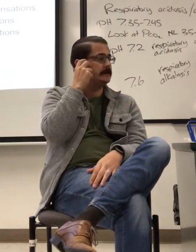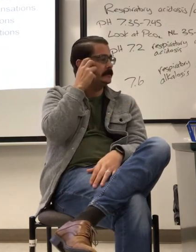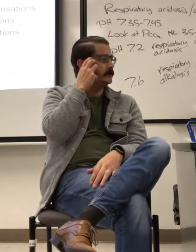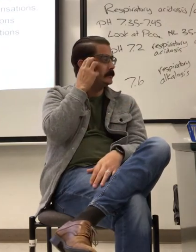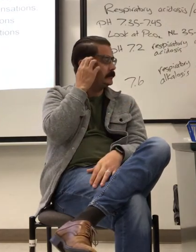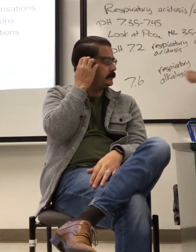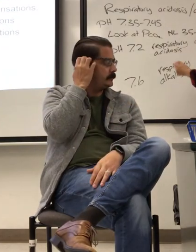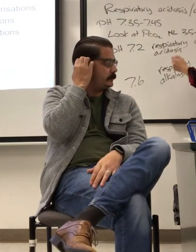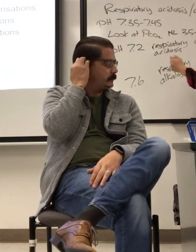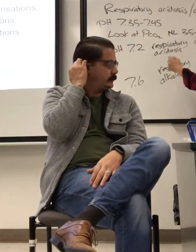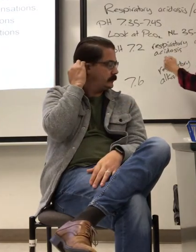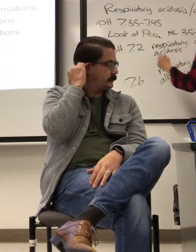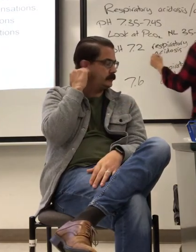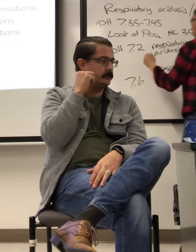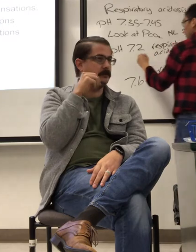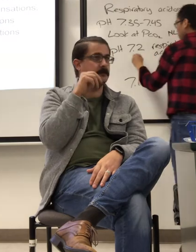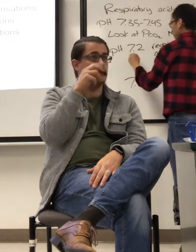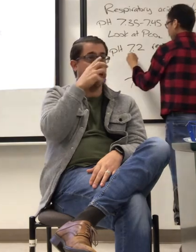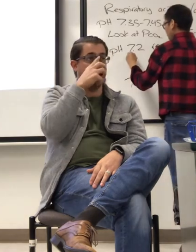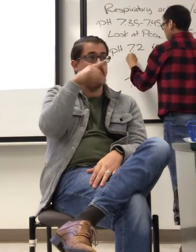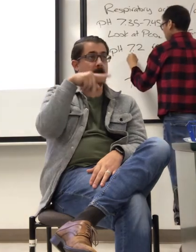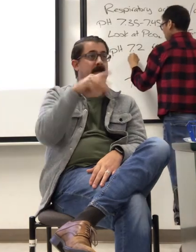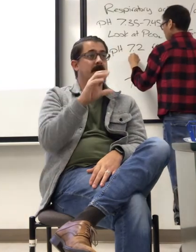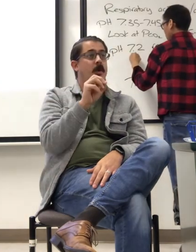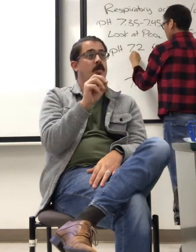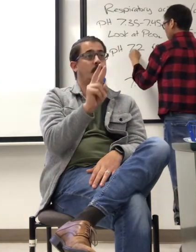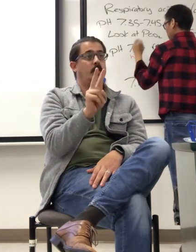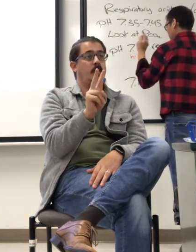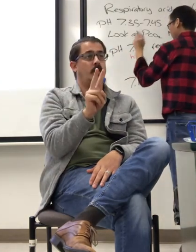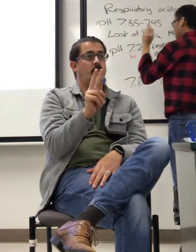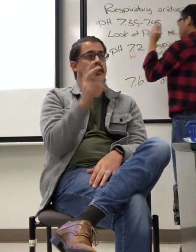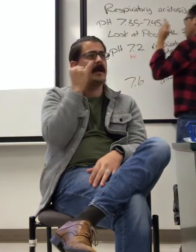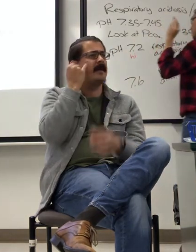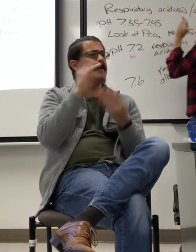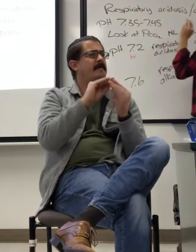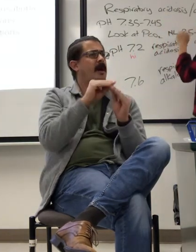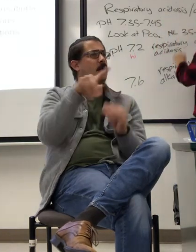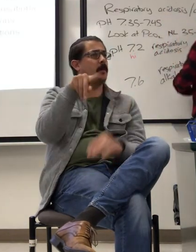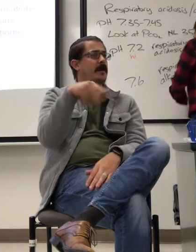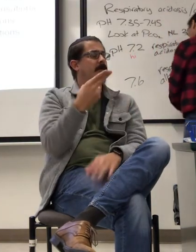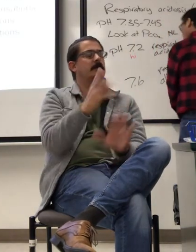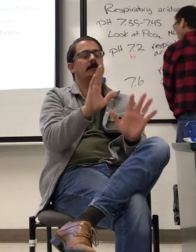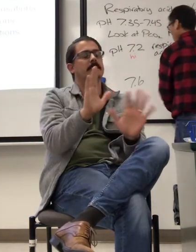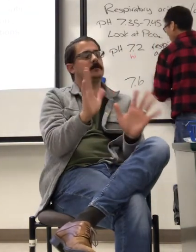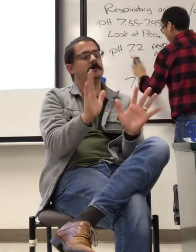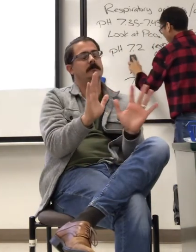by looking at the pCO2, if the value of the pH,